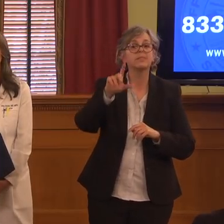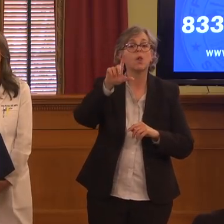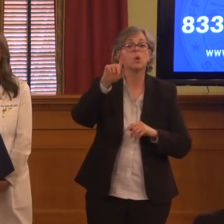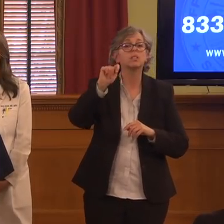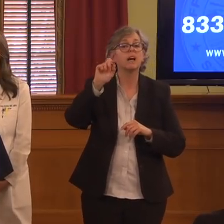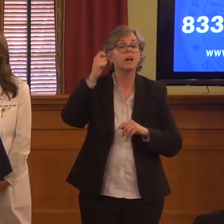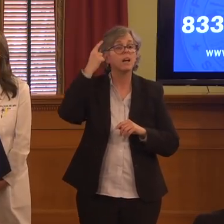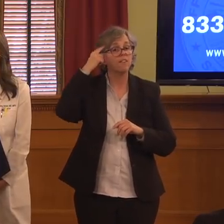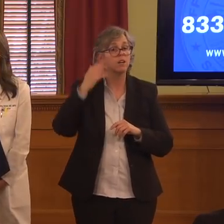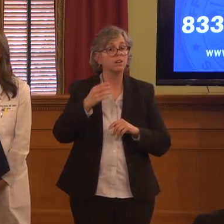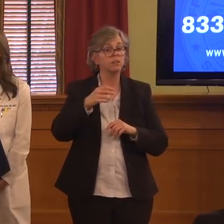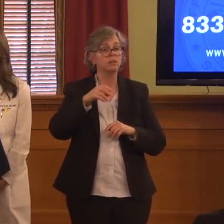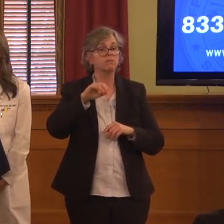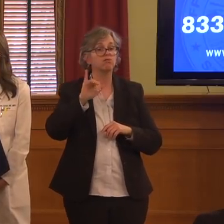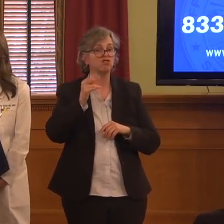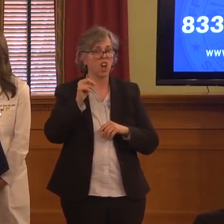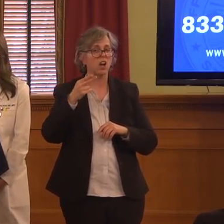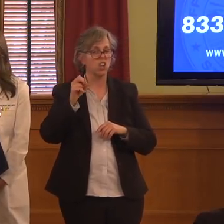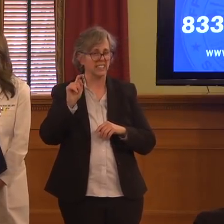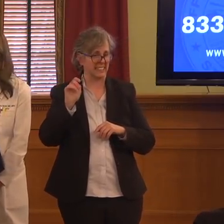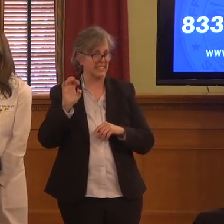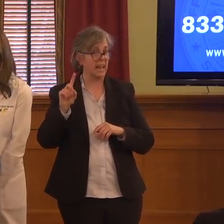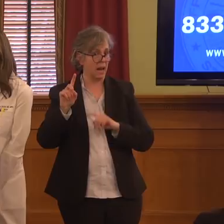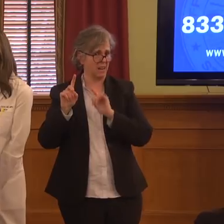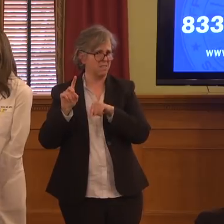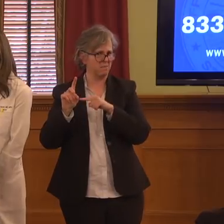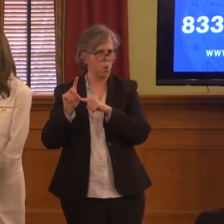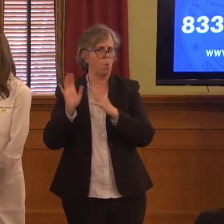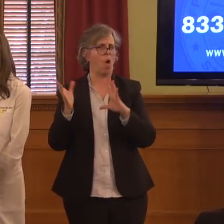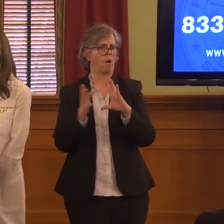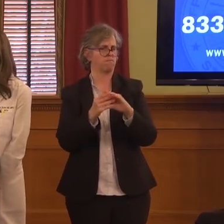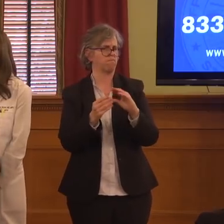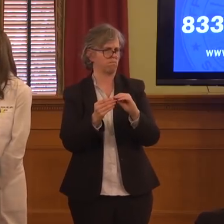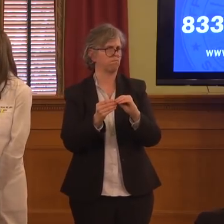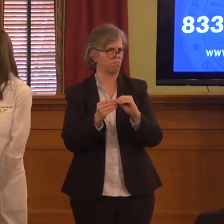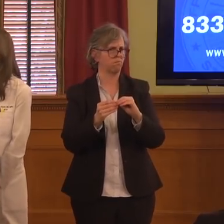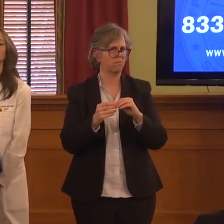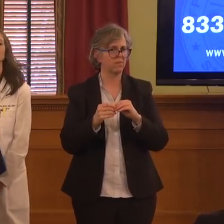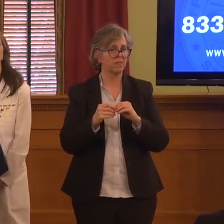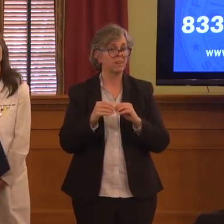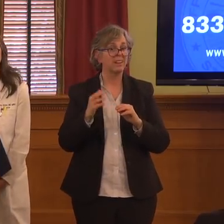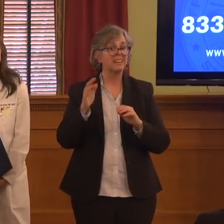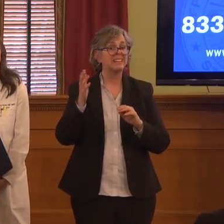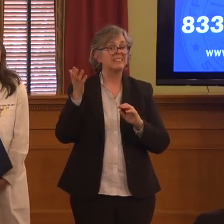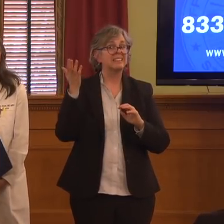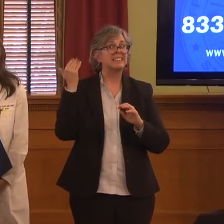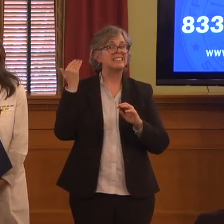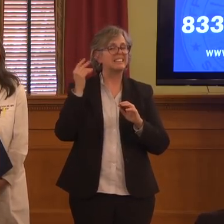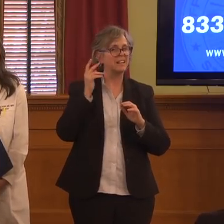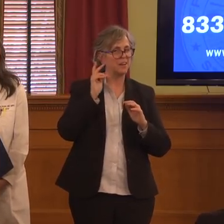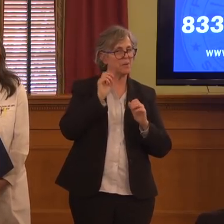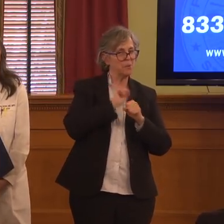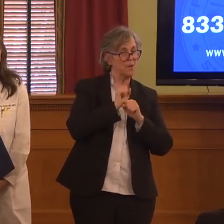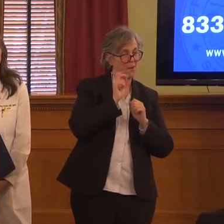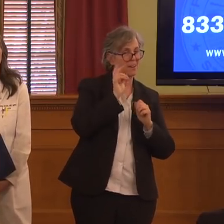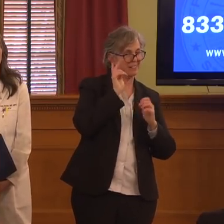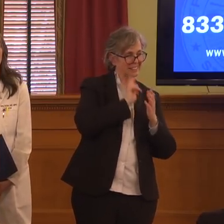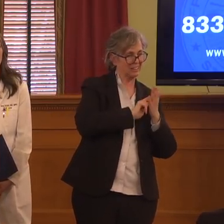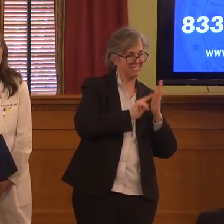the former Secretary of State, but voting is coming up next Tuesday. We want everyone to